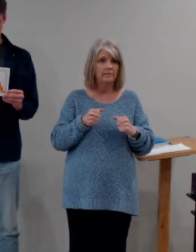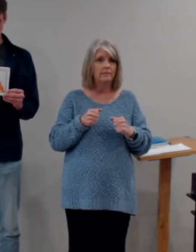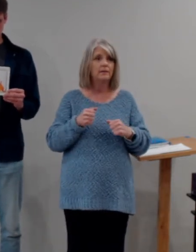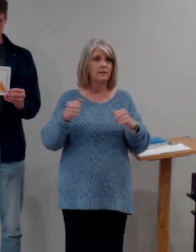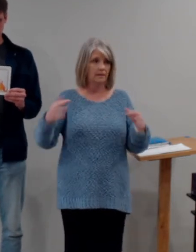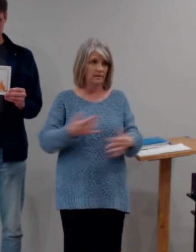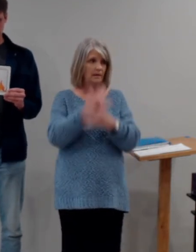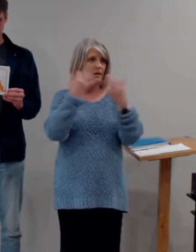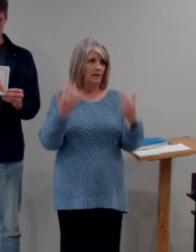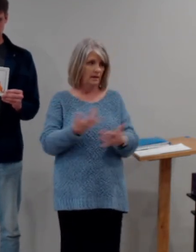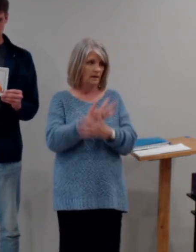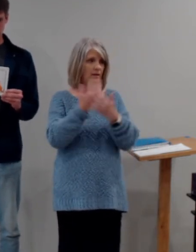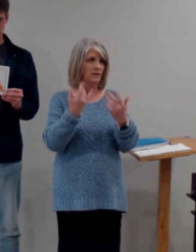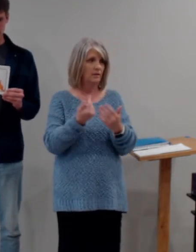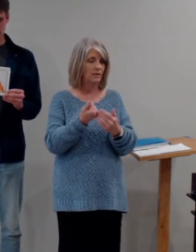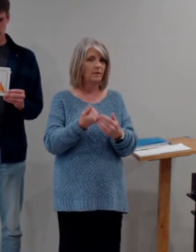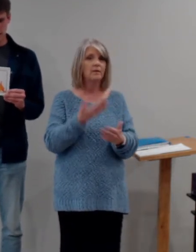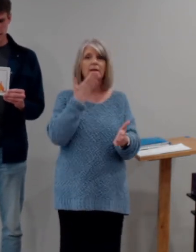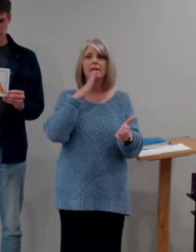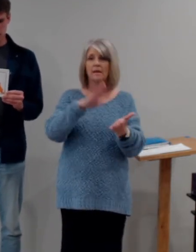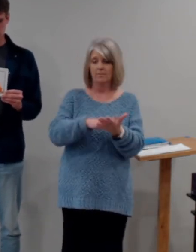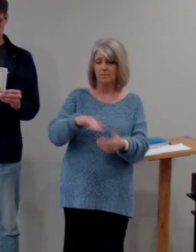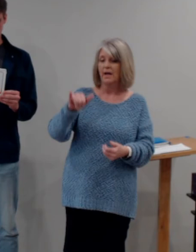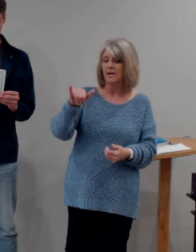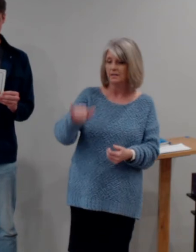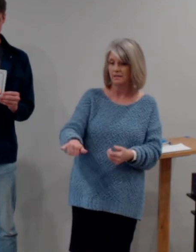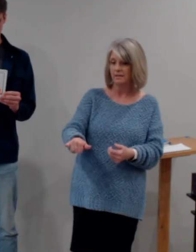Okay. Bad stay, hell always.